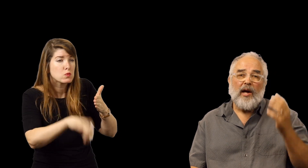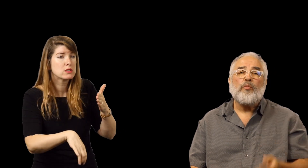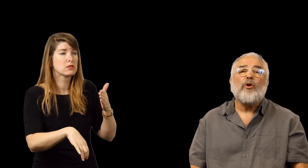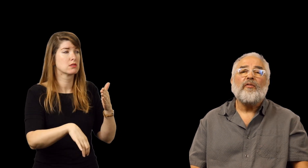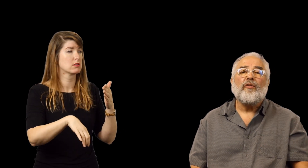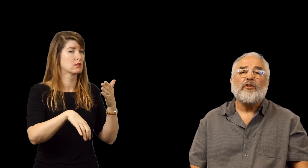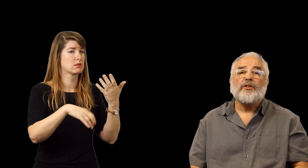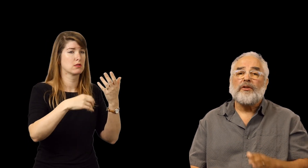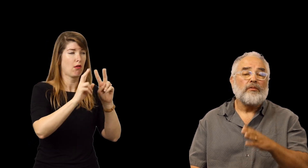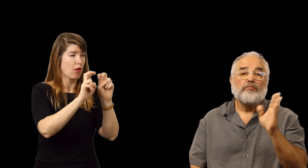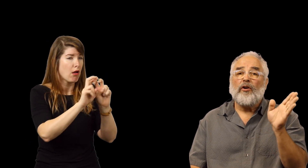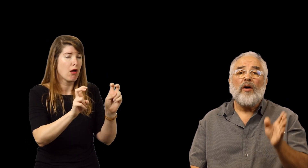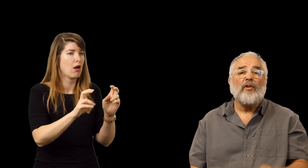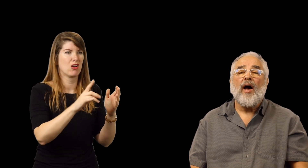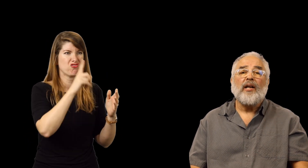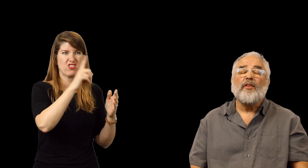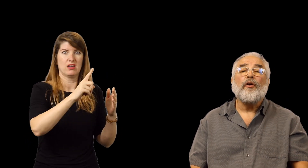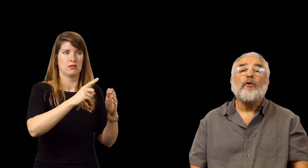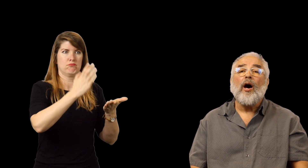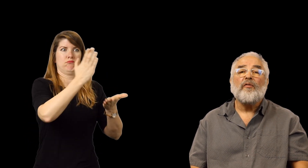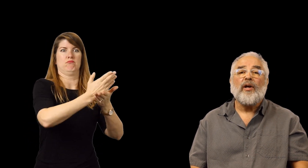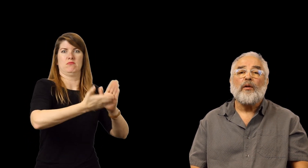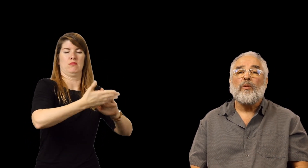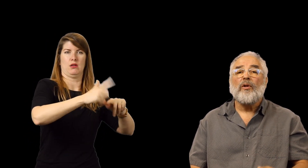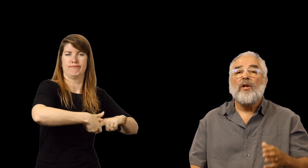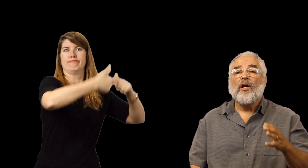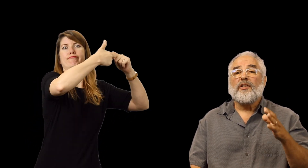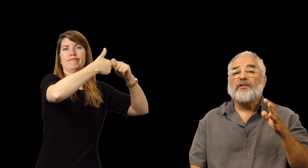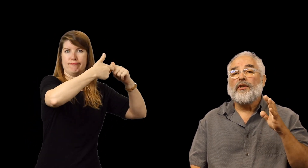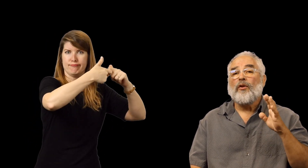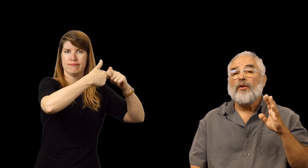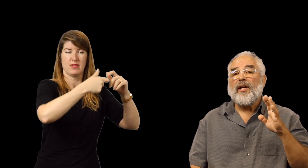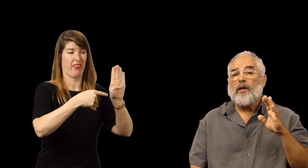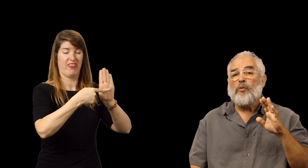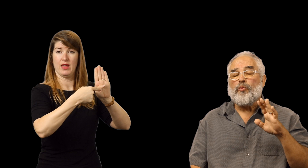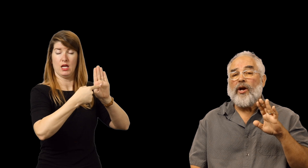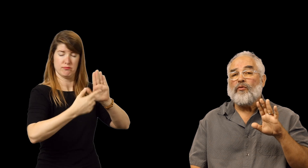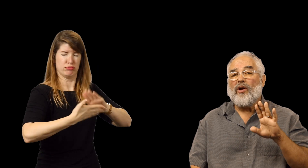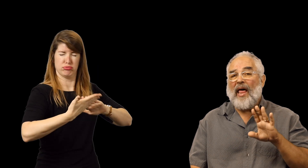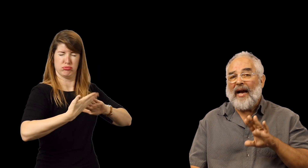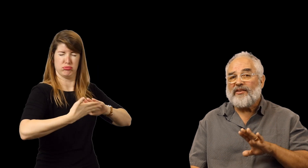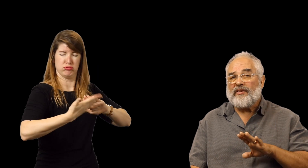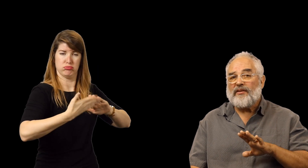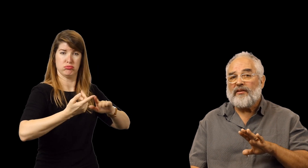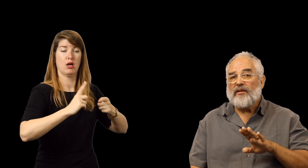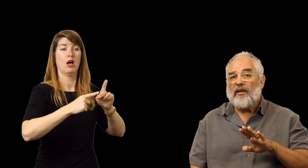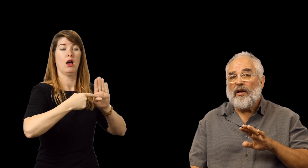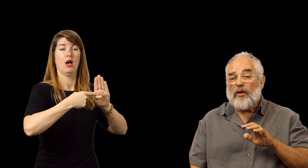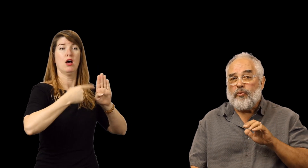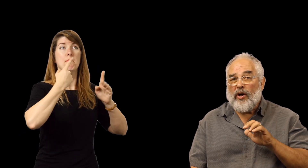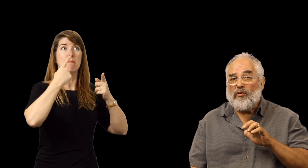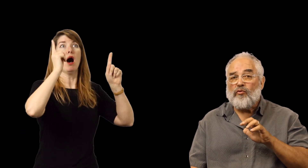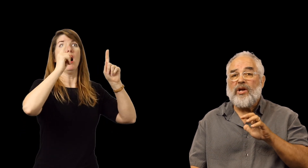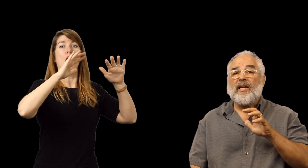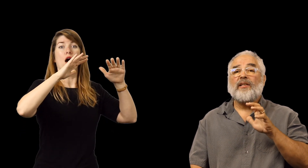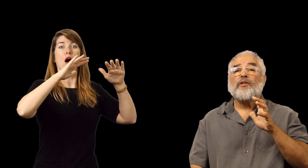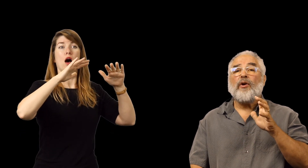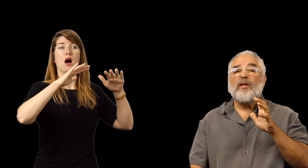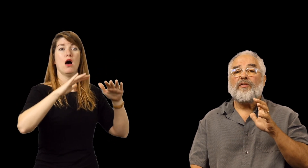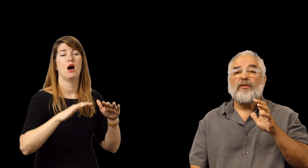those higher brain functions, they're offline and they are not available until the animal brain relaxes, the